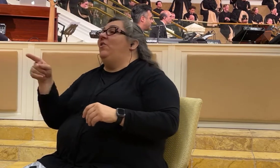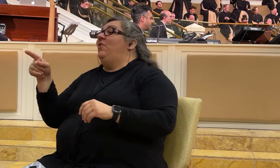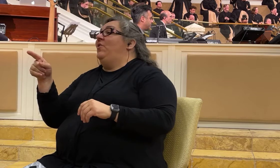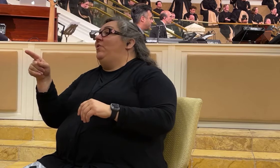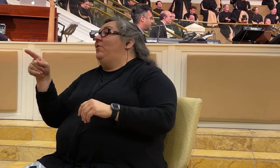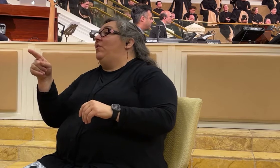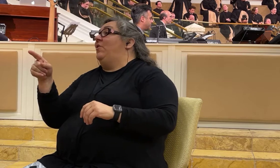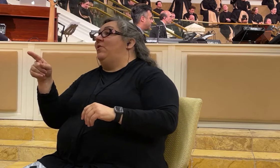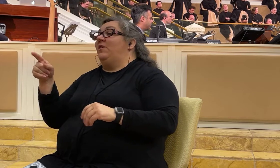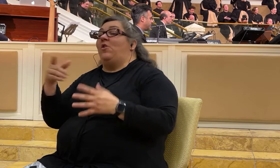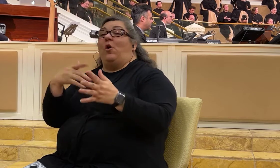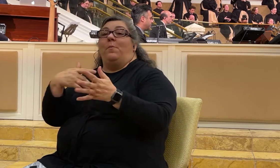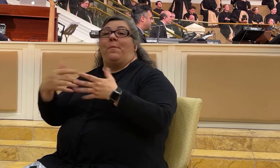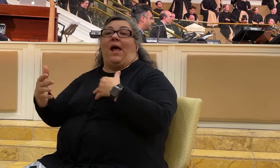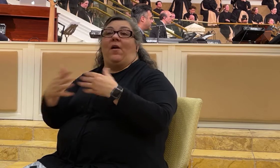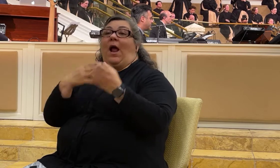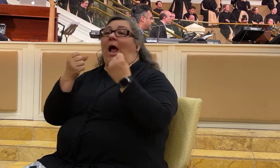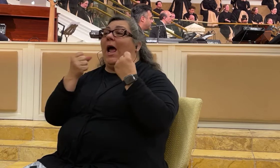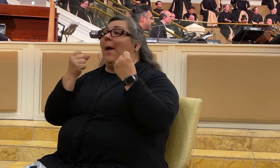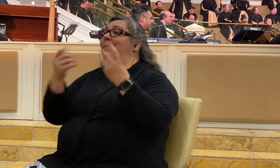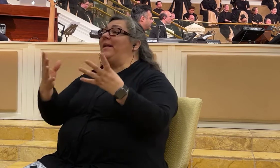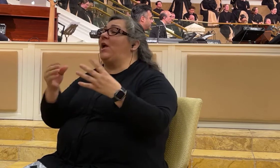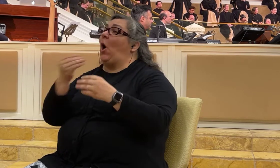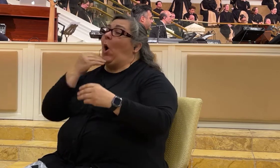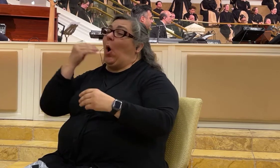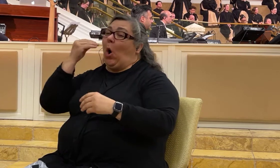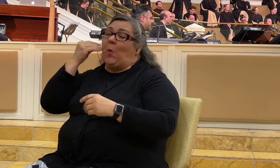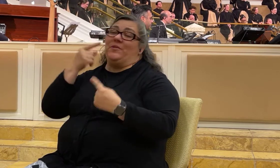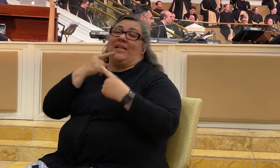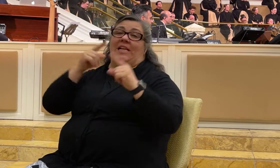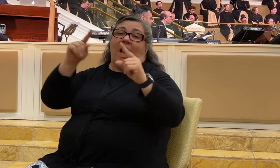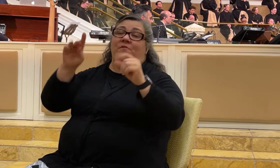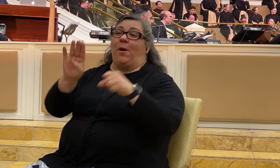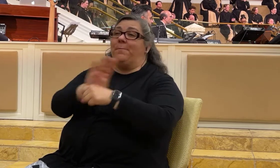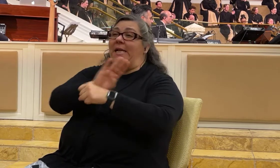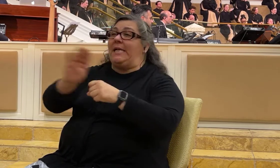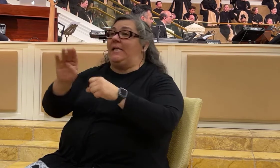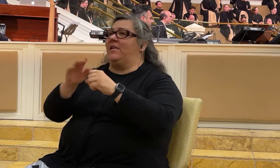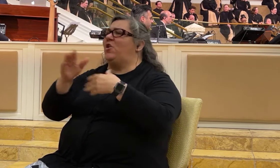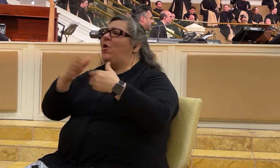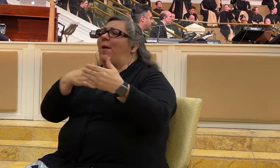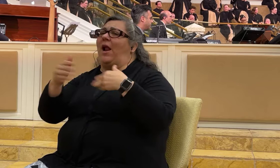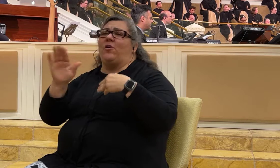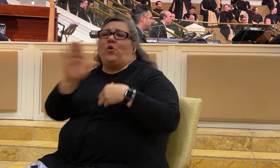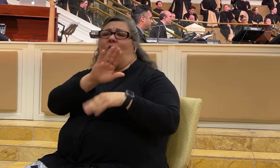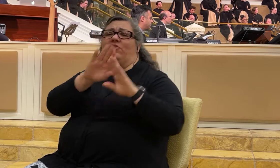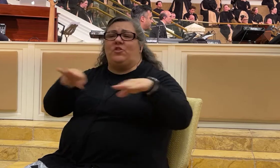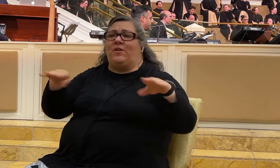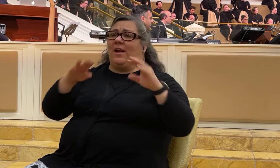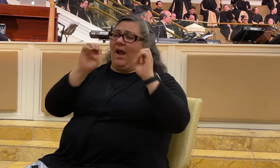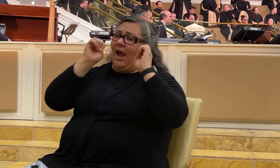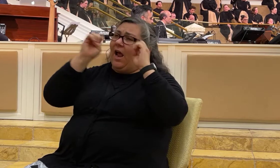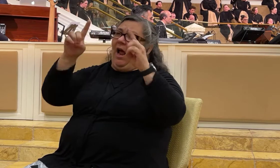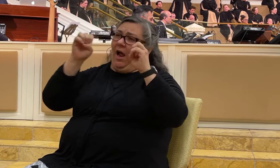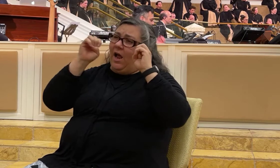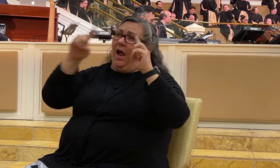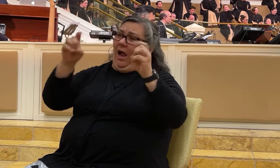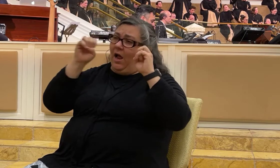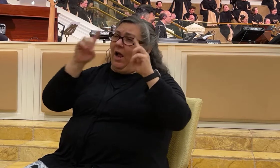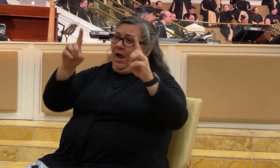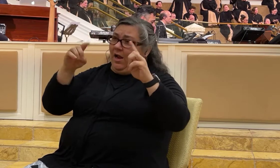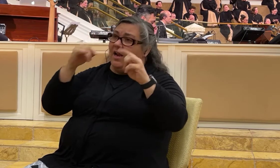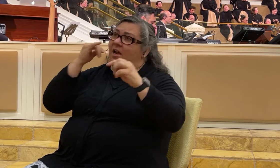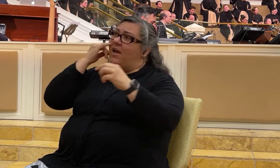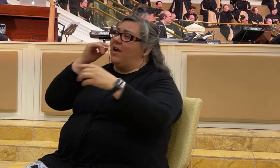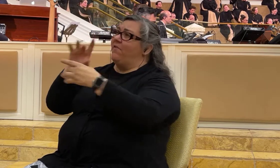into how many homes is a successful business, no matter how educated your children. If you get out